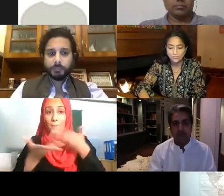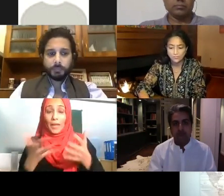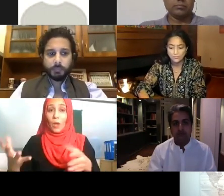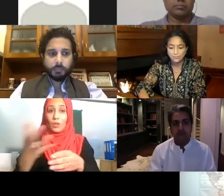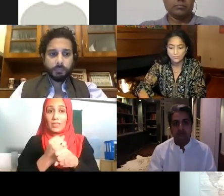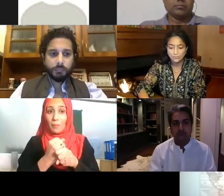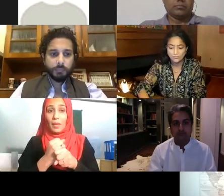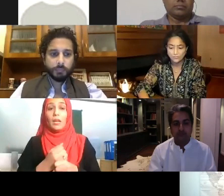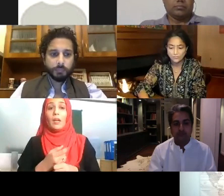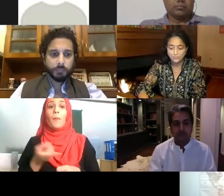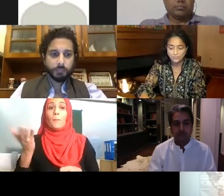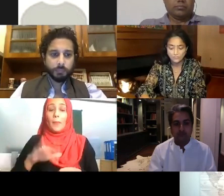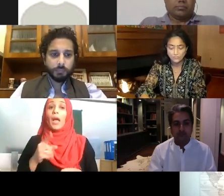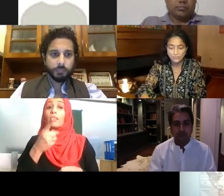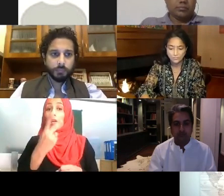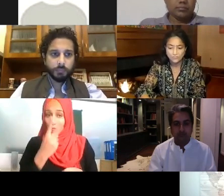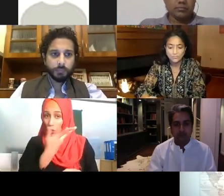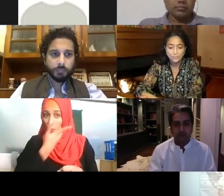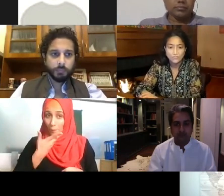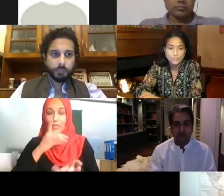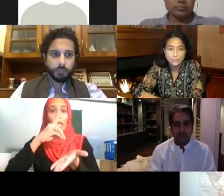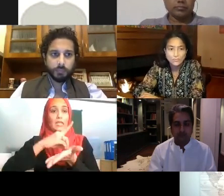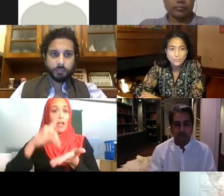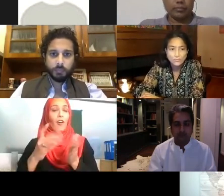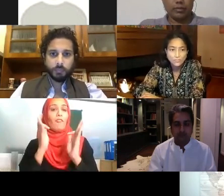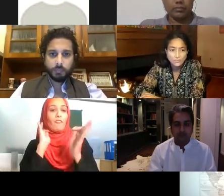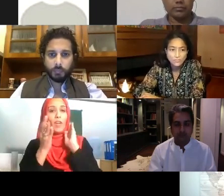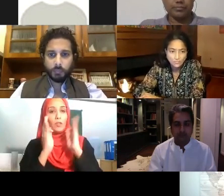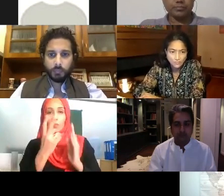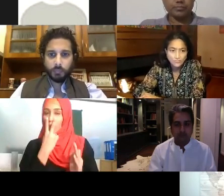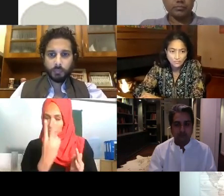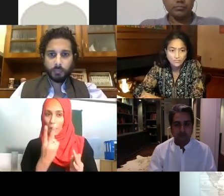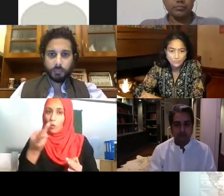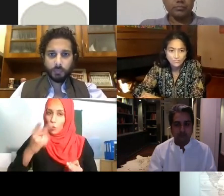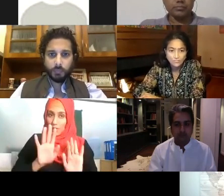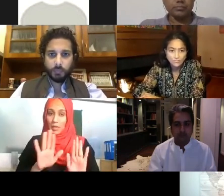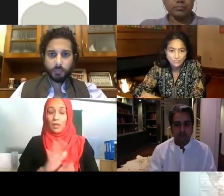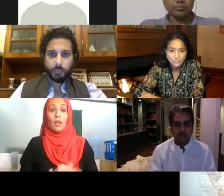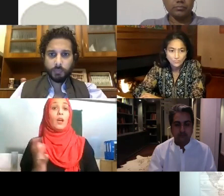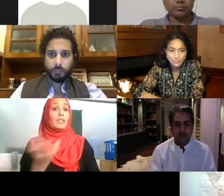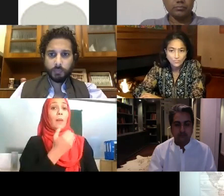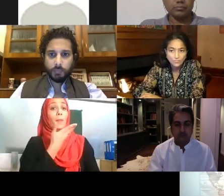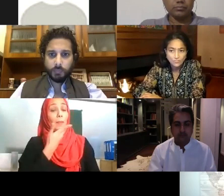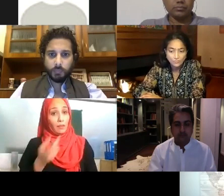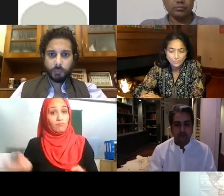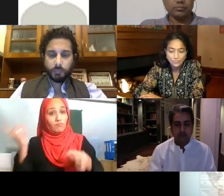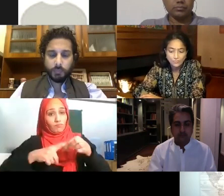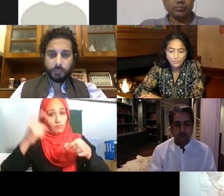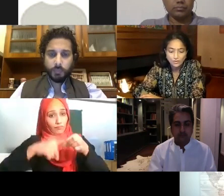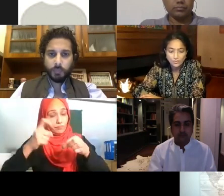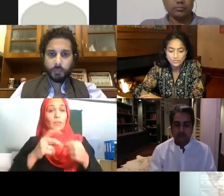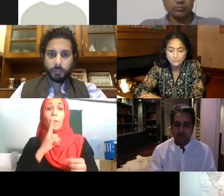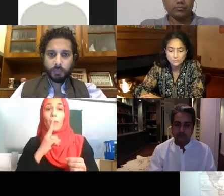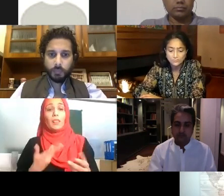made available on the Deaf Reach Facebook page, so more people can join in the conversation and share with us